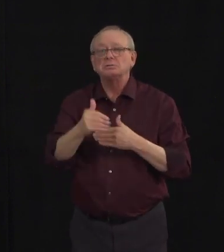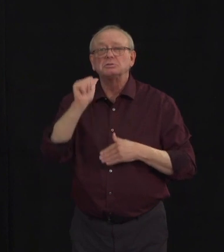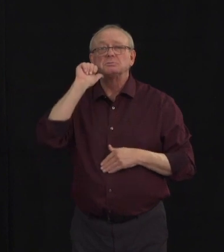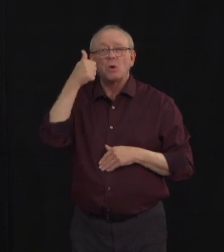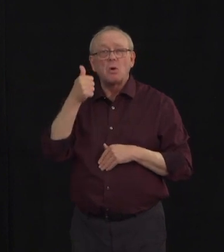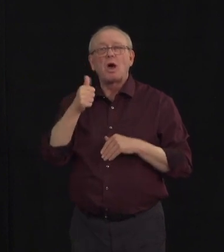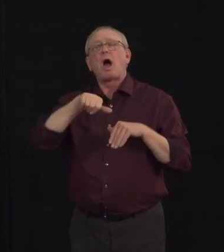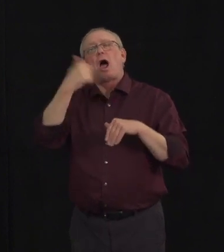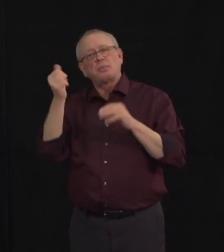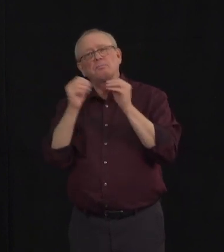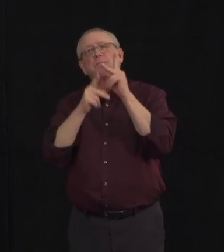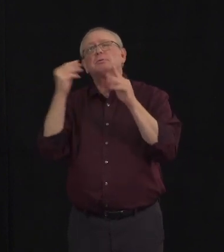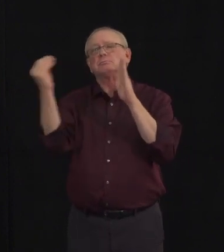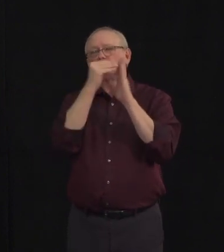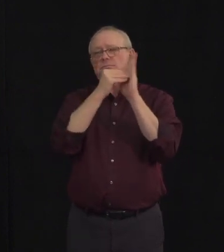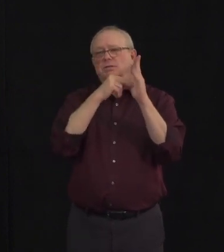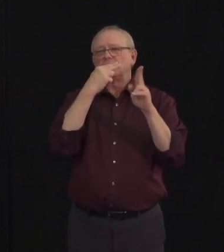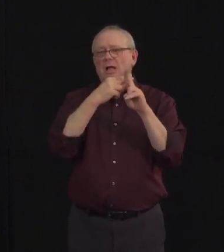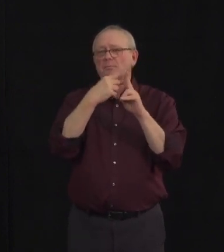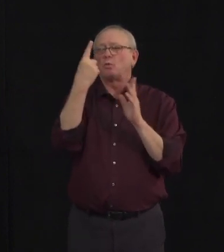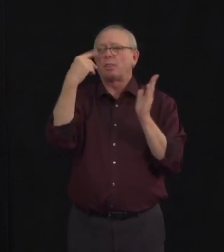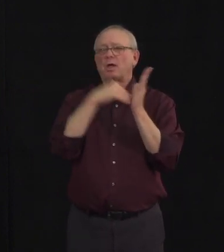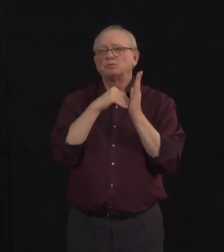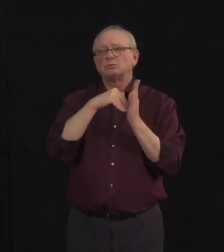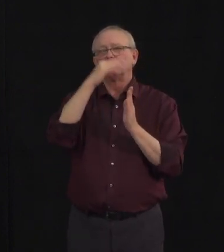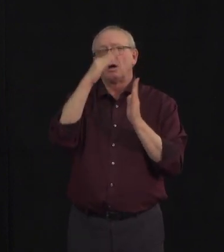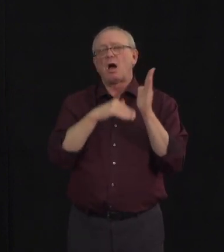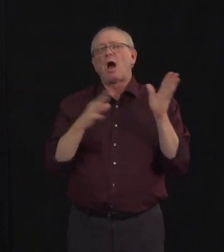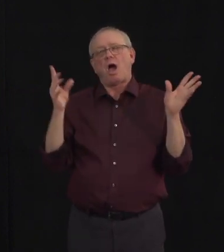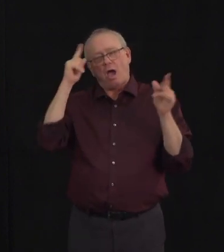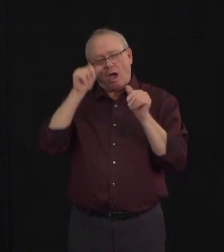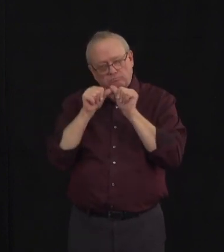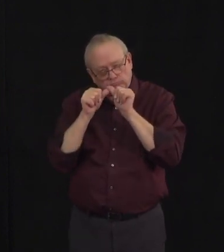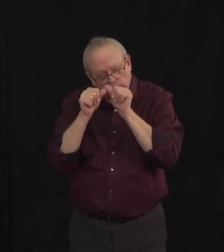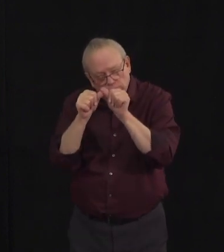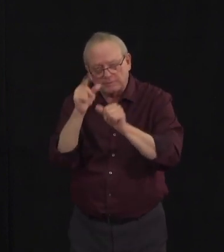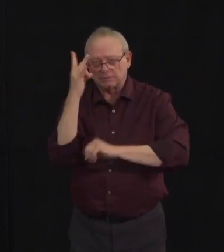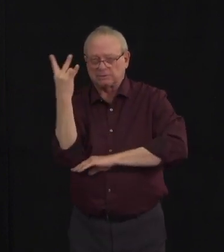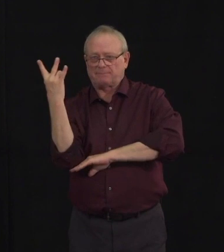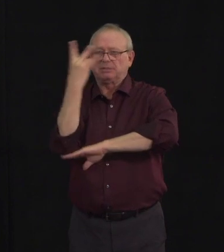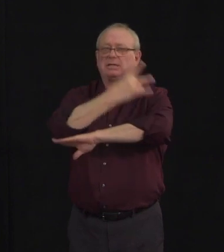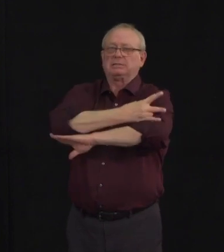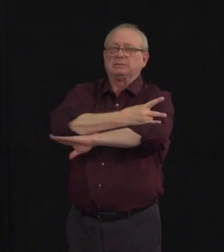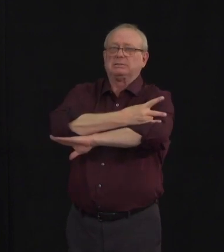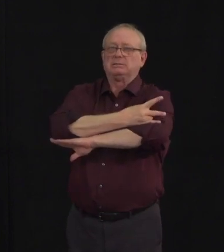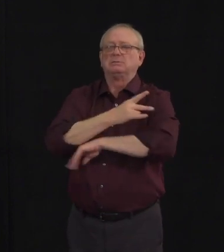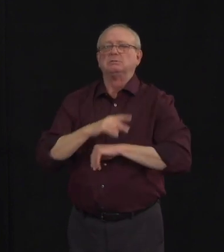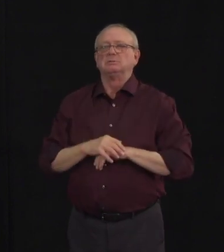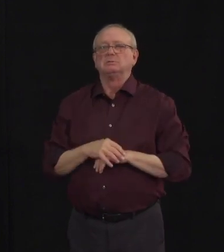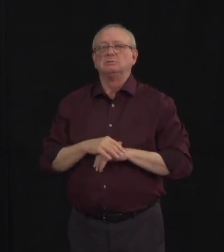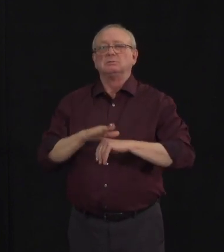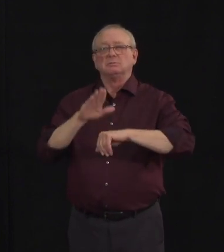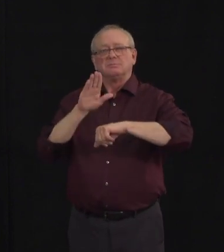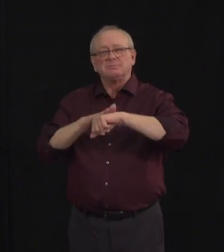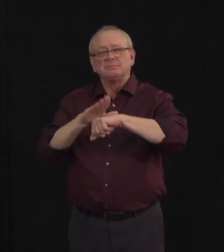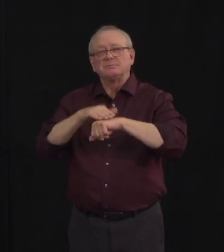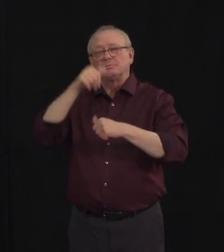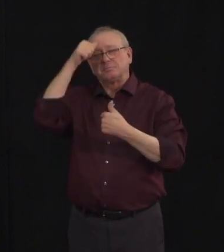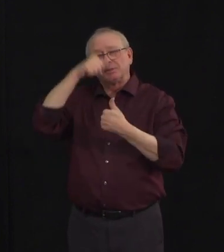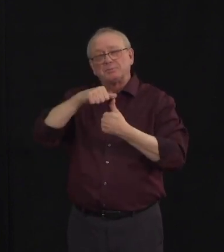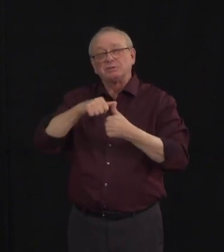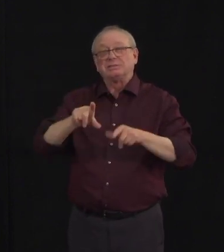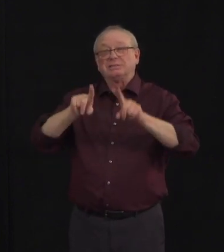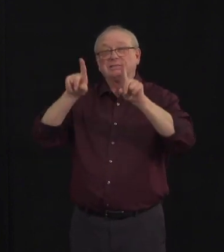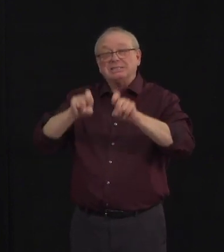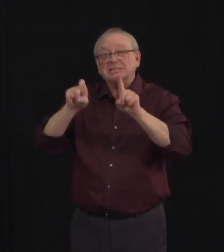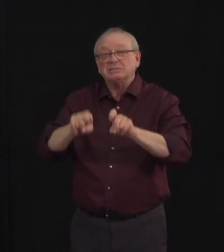sick just gives a point-in-time picture of whether they have the virus at a particular moment in time. It is